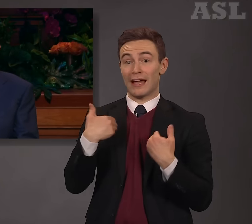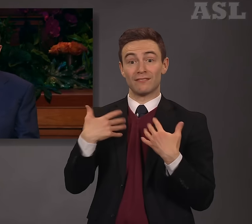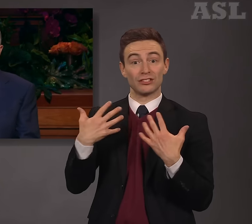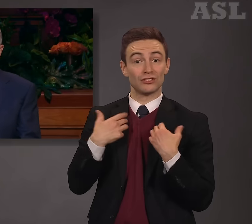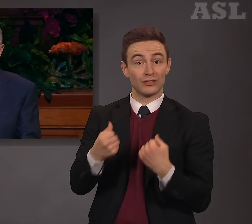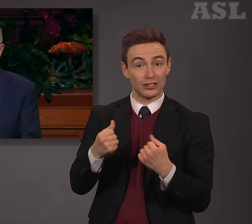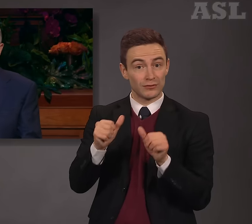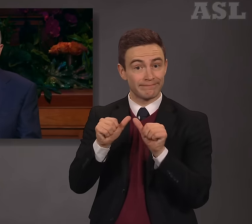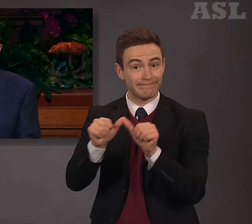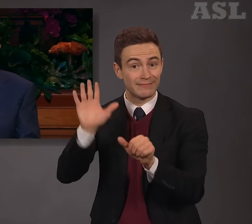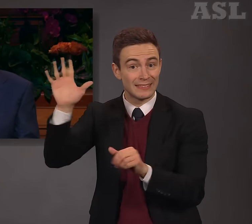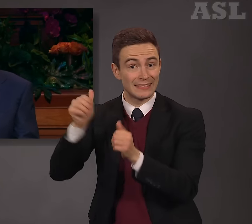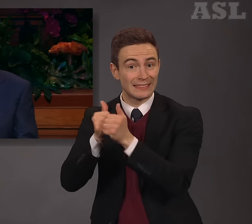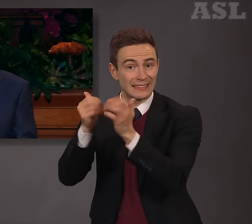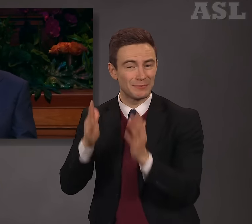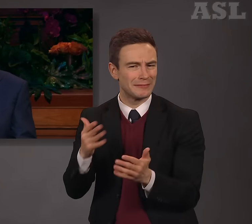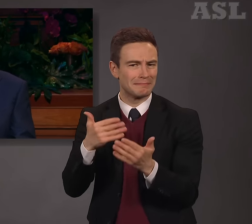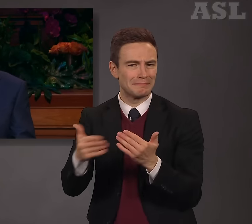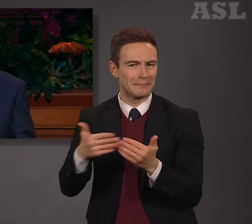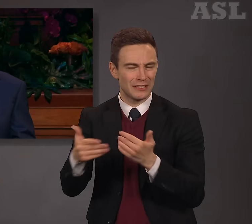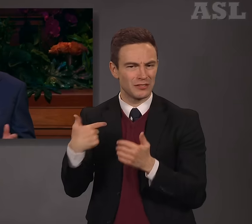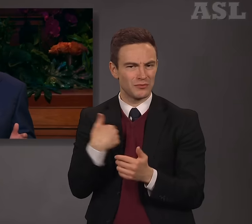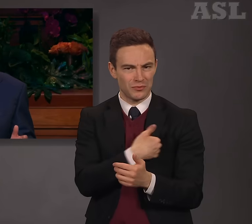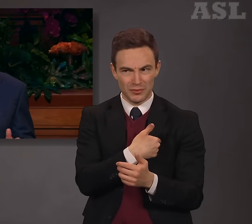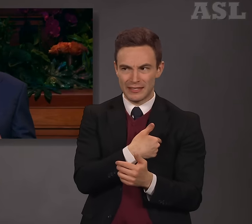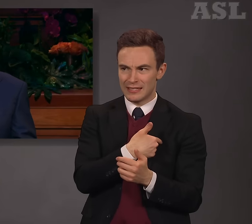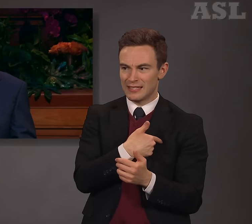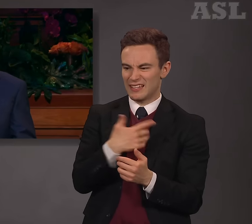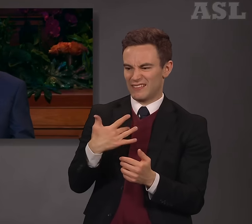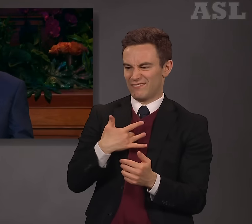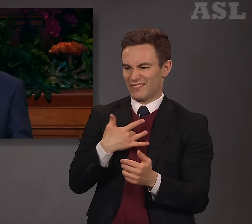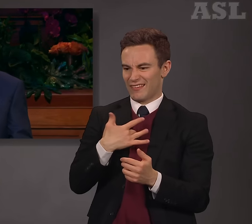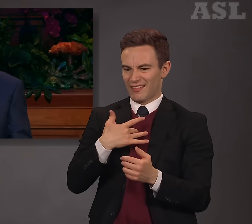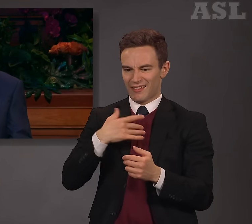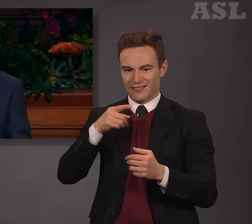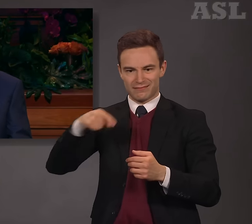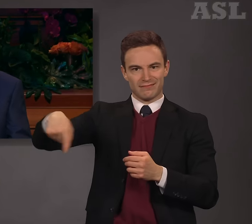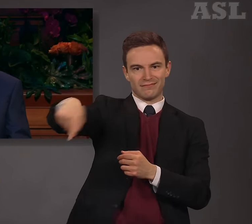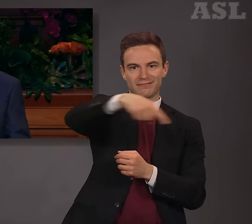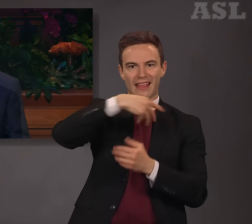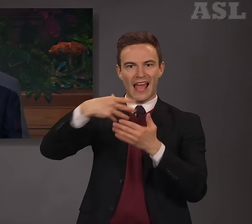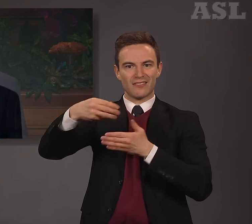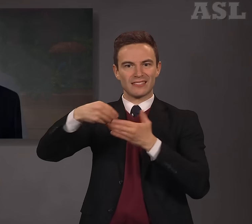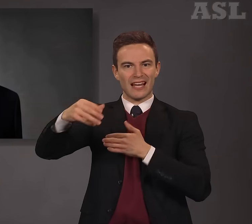disciples even when we find ourselves outside of holy places.